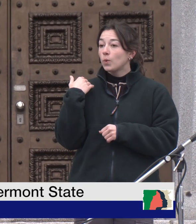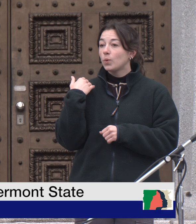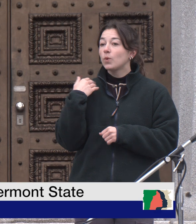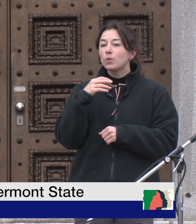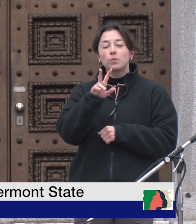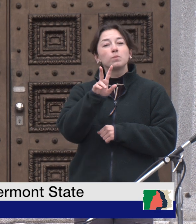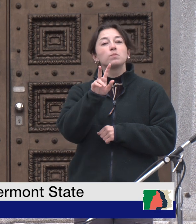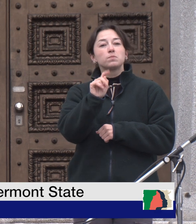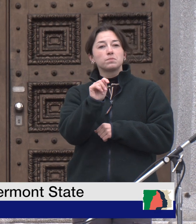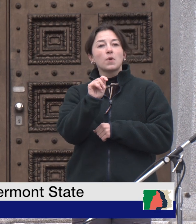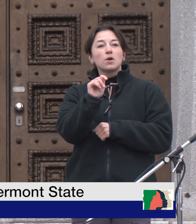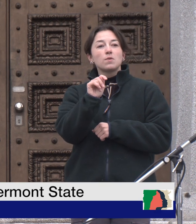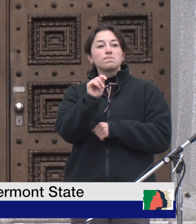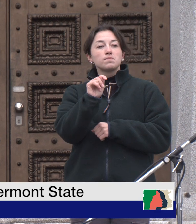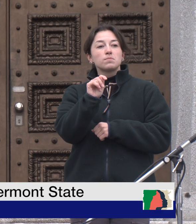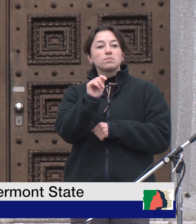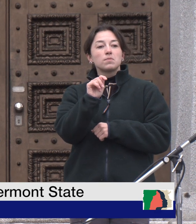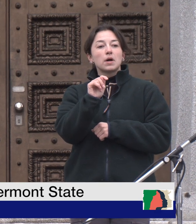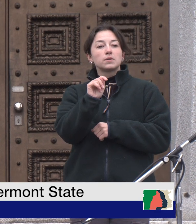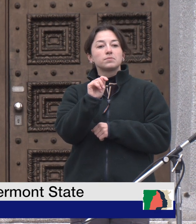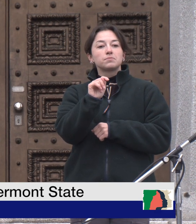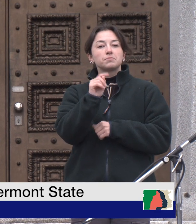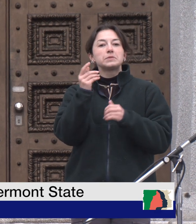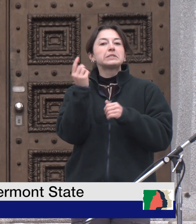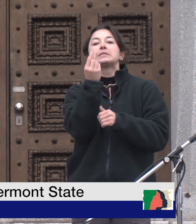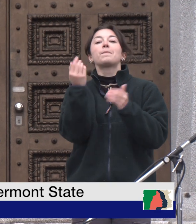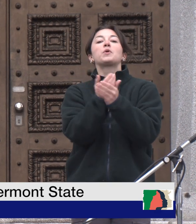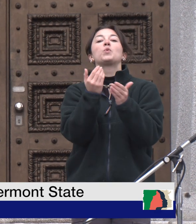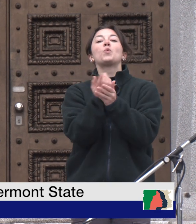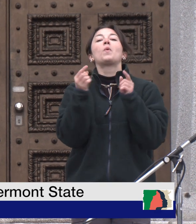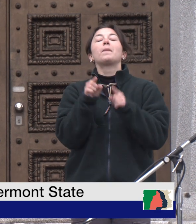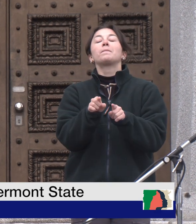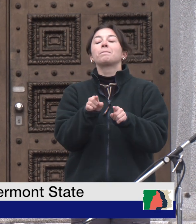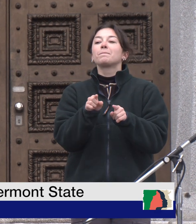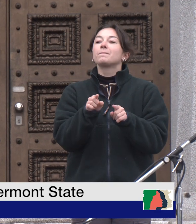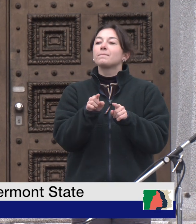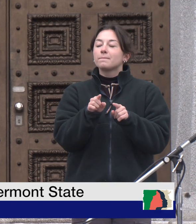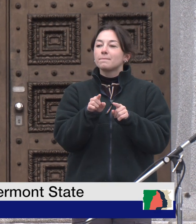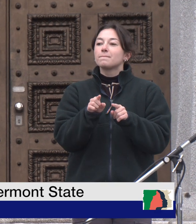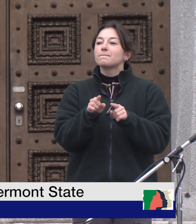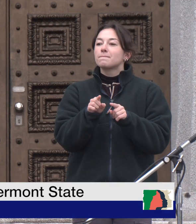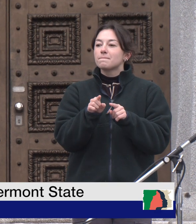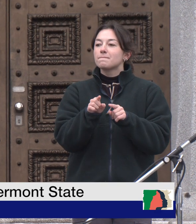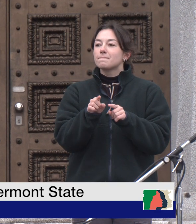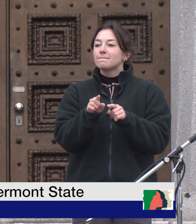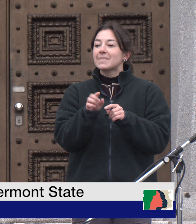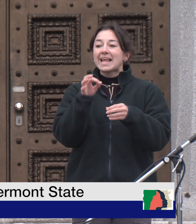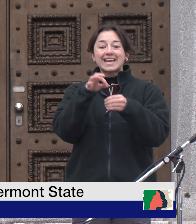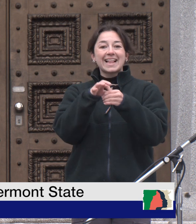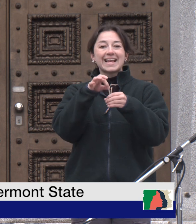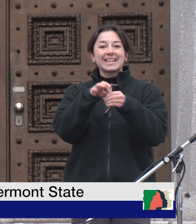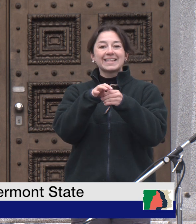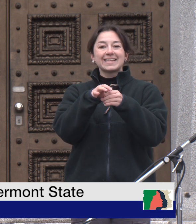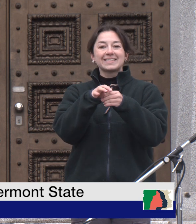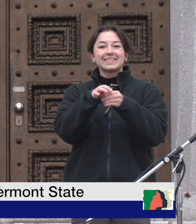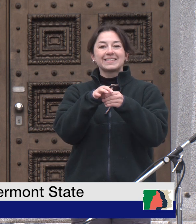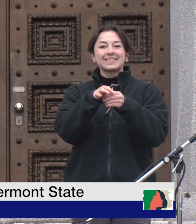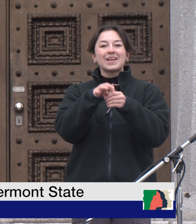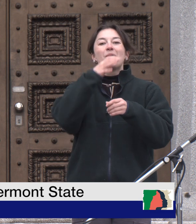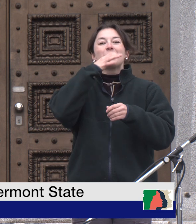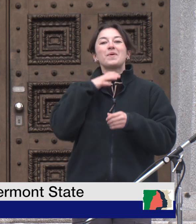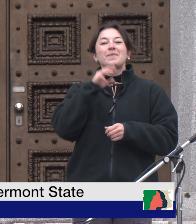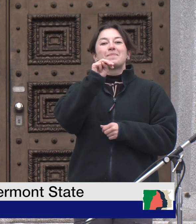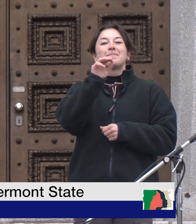Vermont did something it had never ever done before, and it elected Madeline